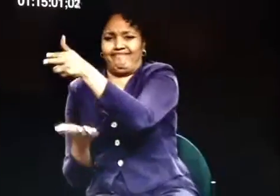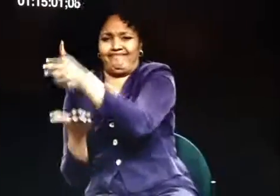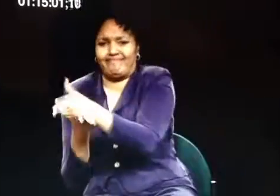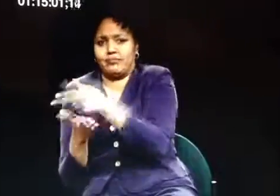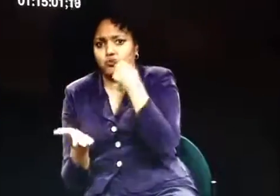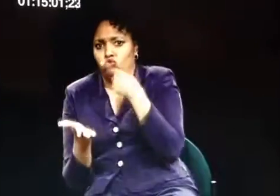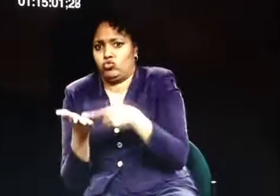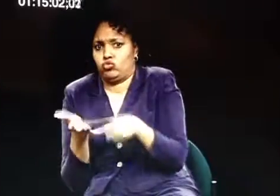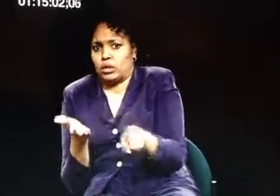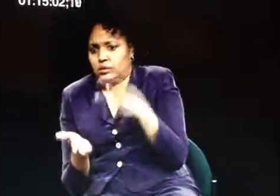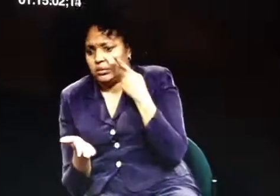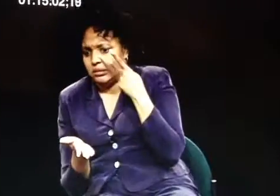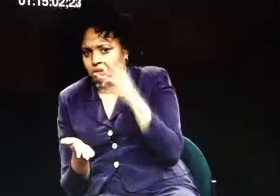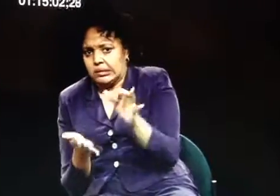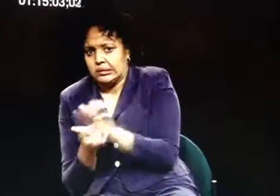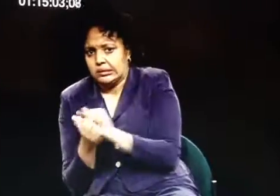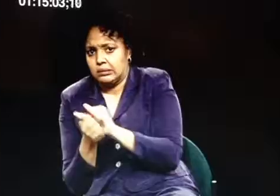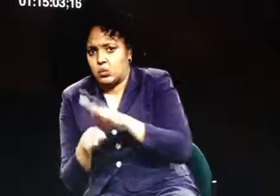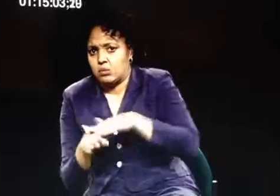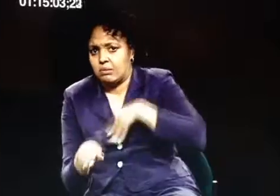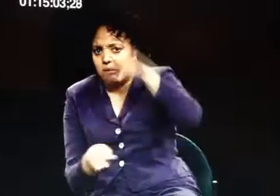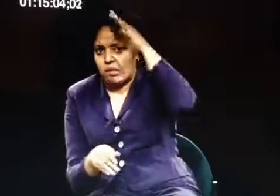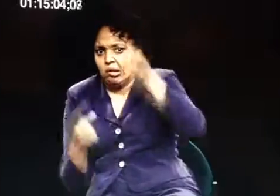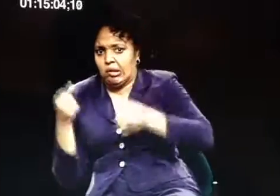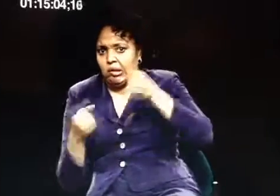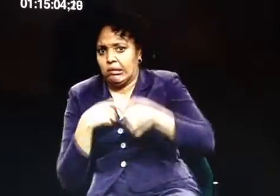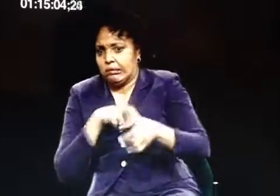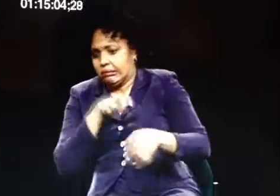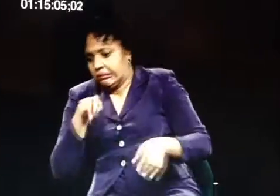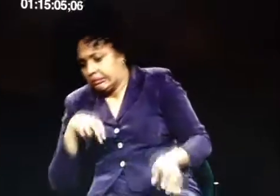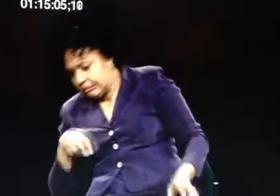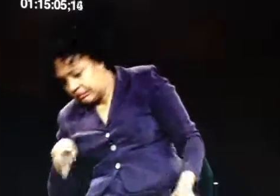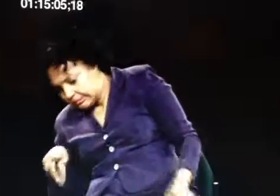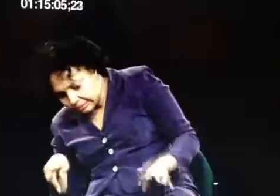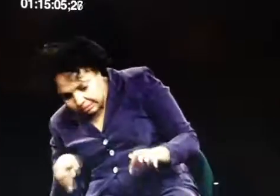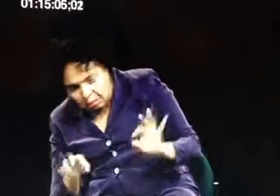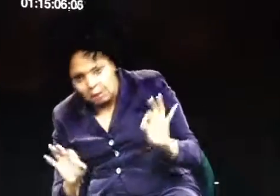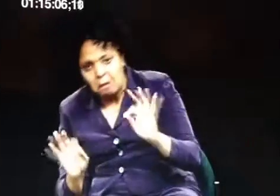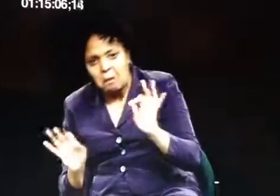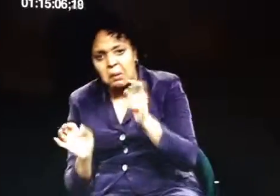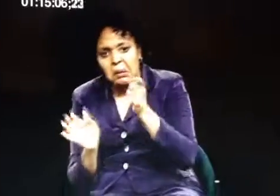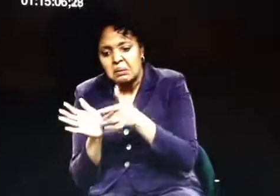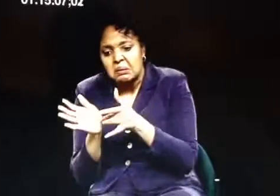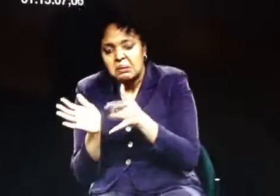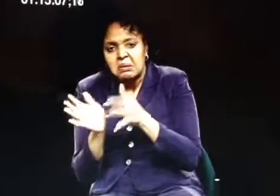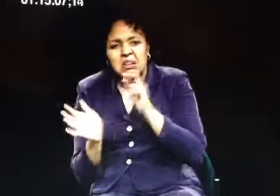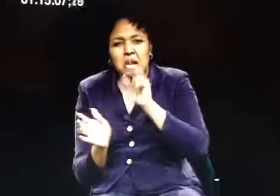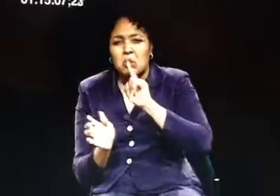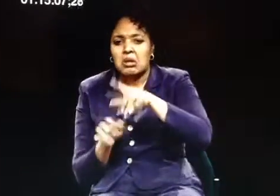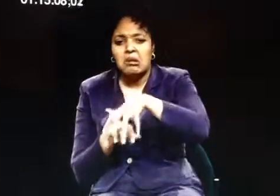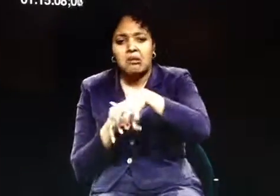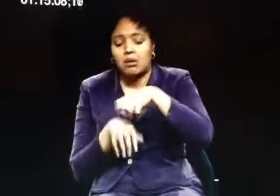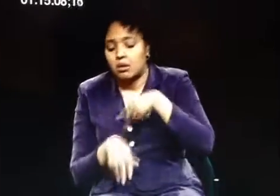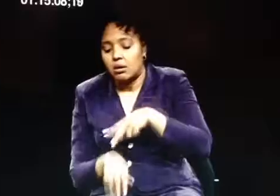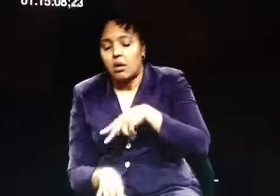front of the first car that I hit. I needed to check and see if there was any damage, see what was going on with my dad's car. There was just a few